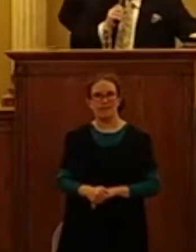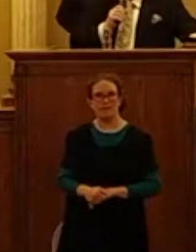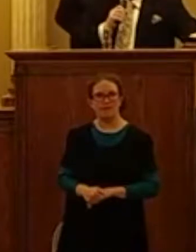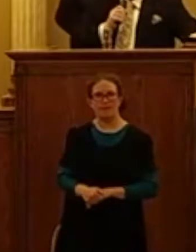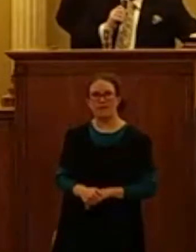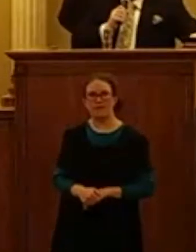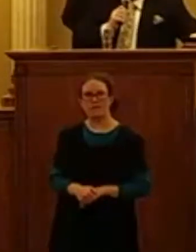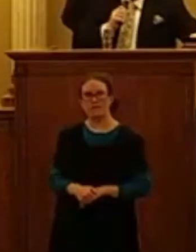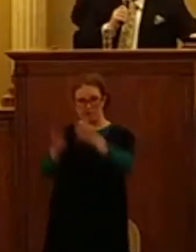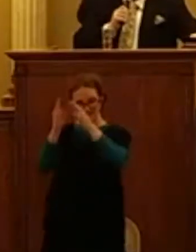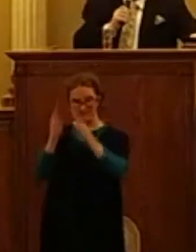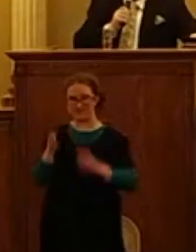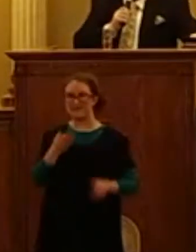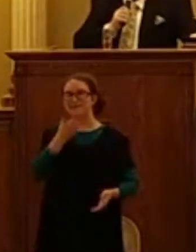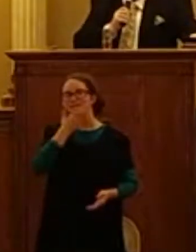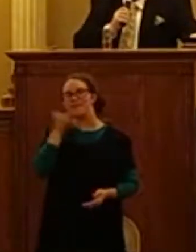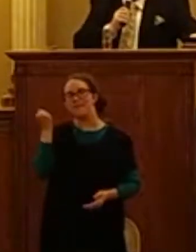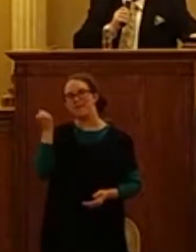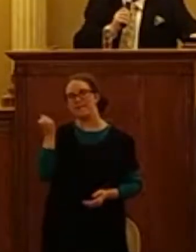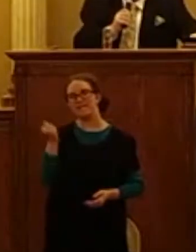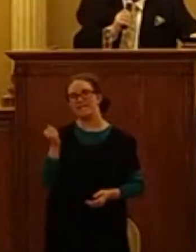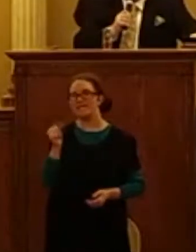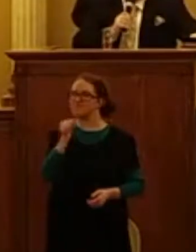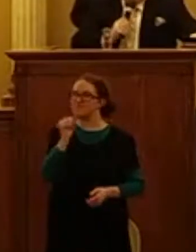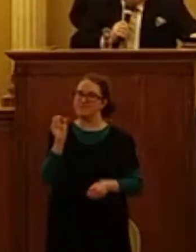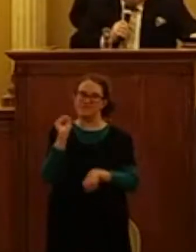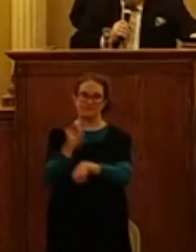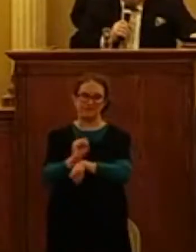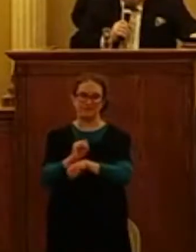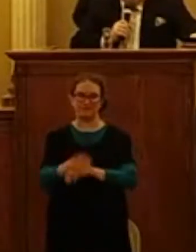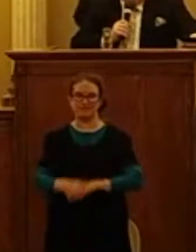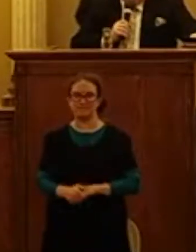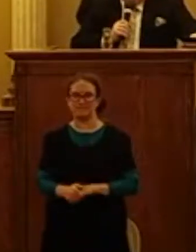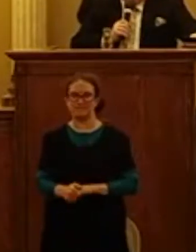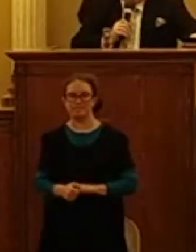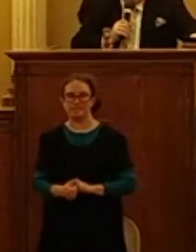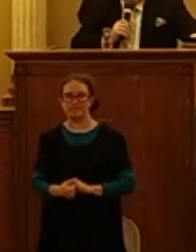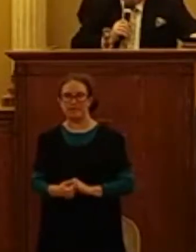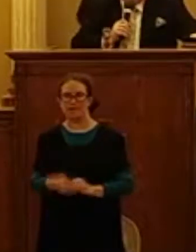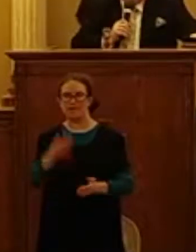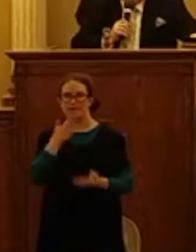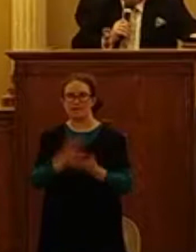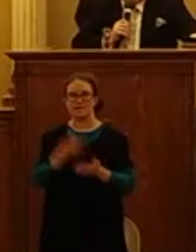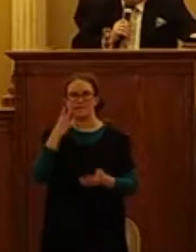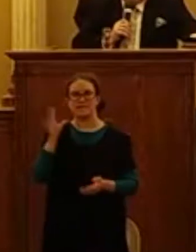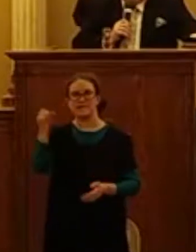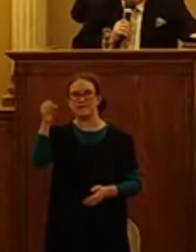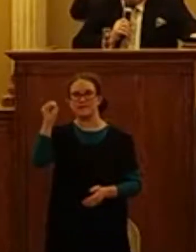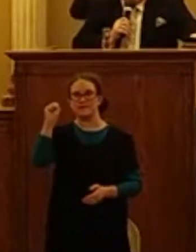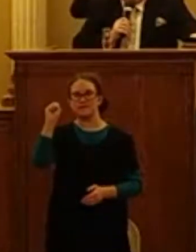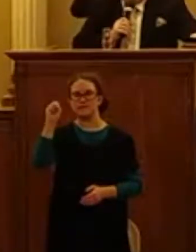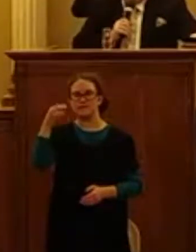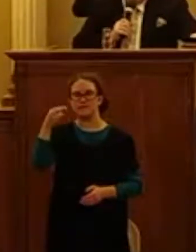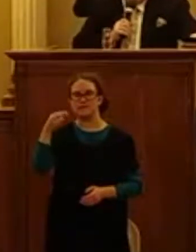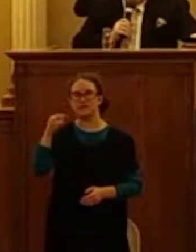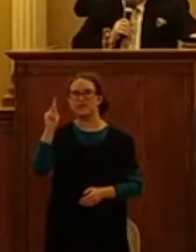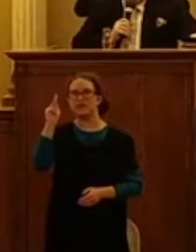Amen. Honesty's the best policy. It just don't work. Amen. It's good to see Josh,